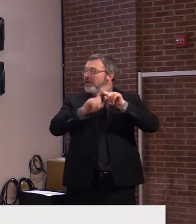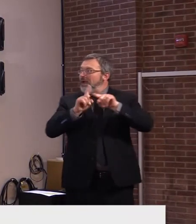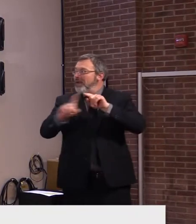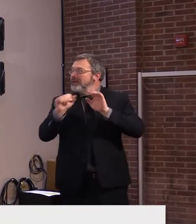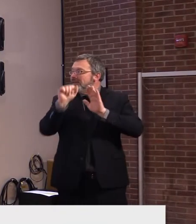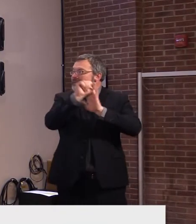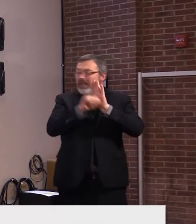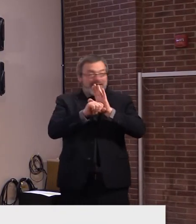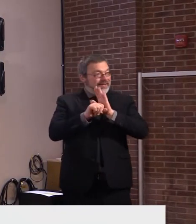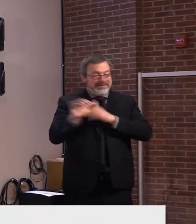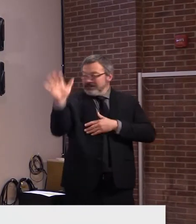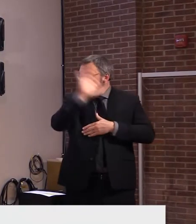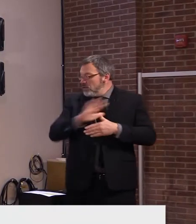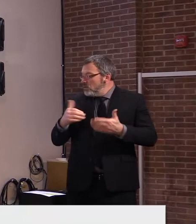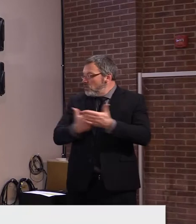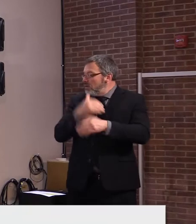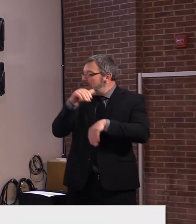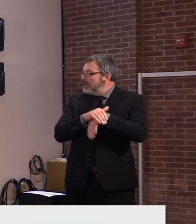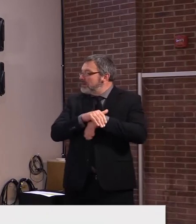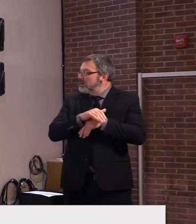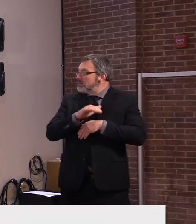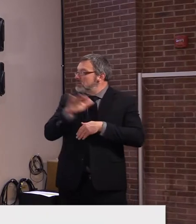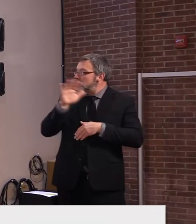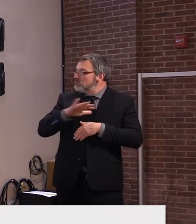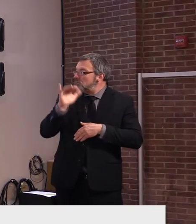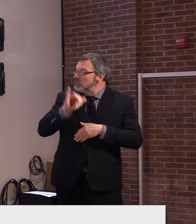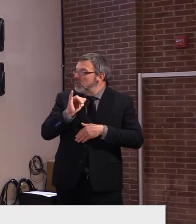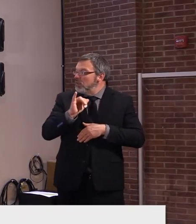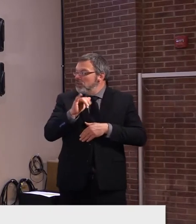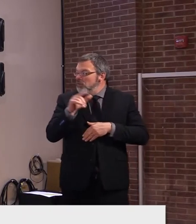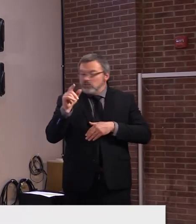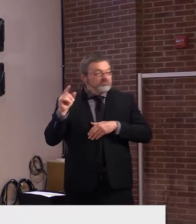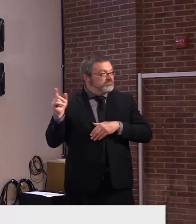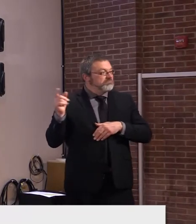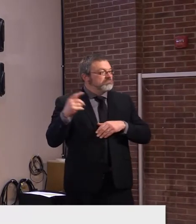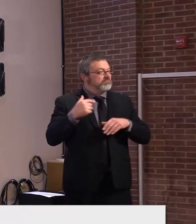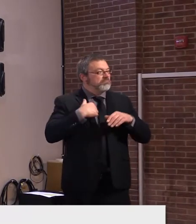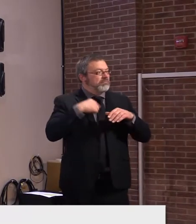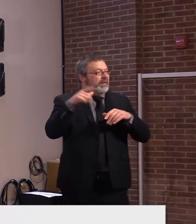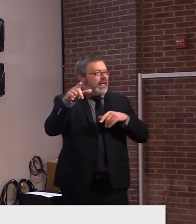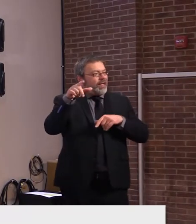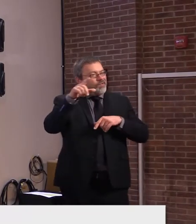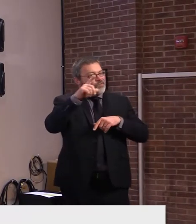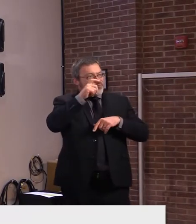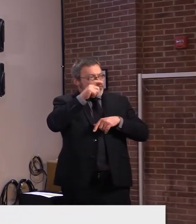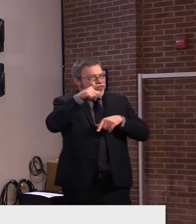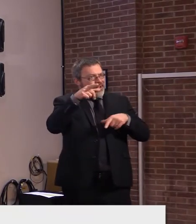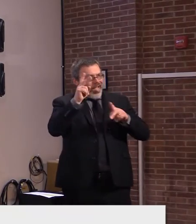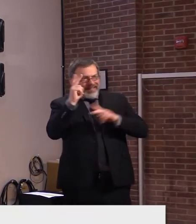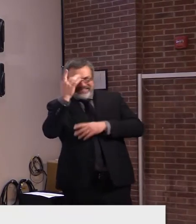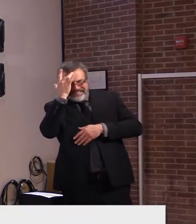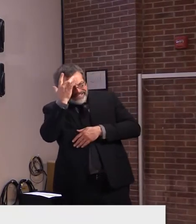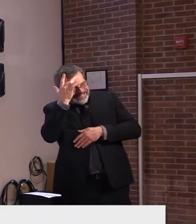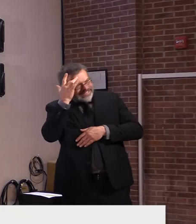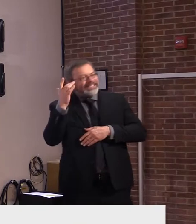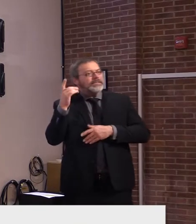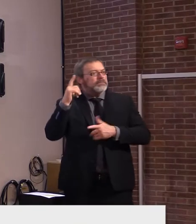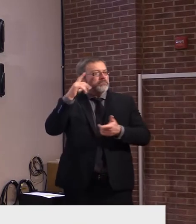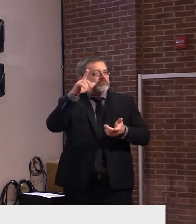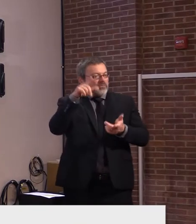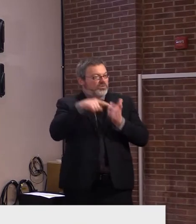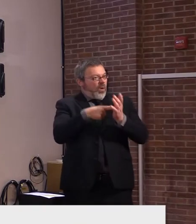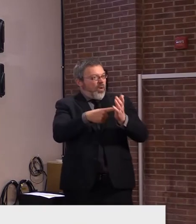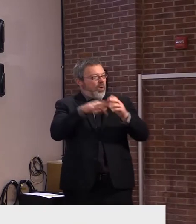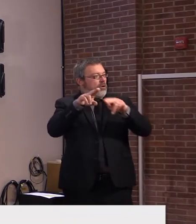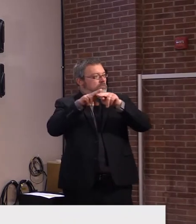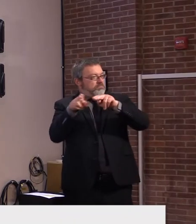high vaccinated states have started to see their cases come down, as well as their hospitalizations and their deaths have flattened out as well.